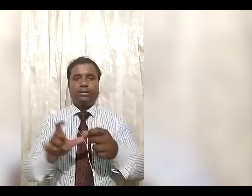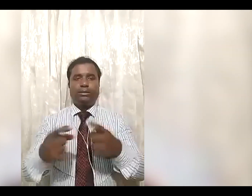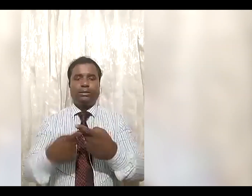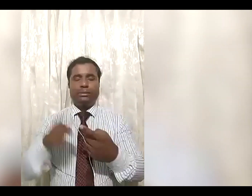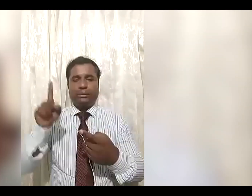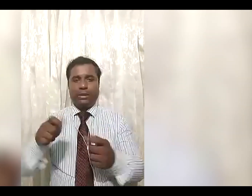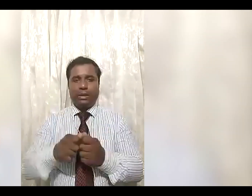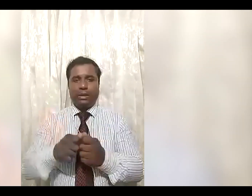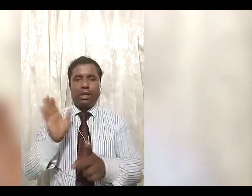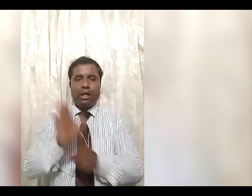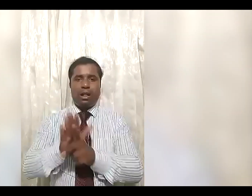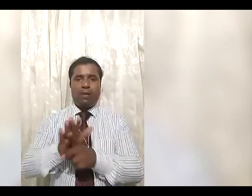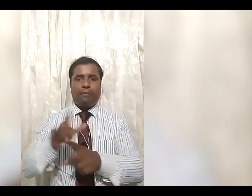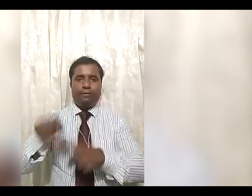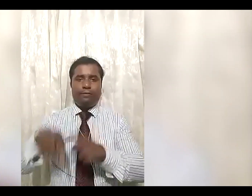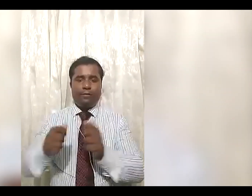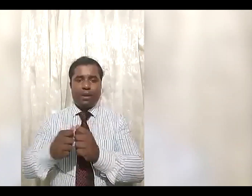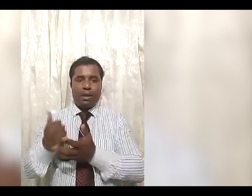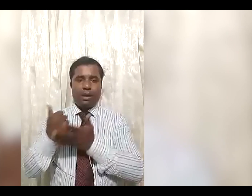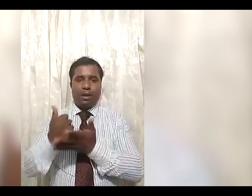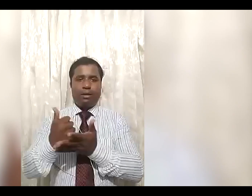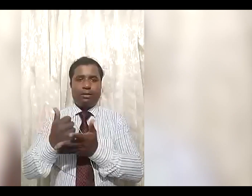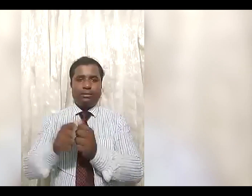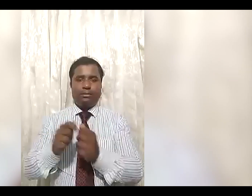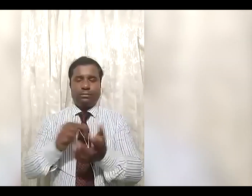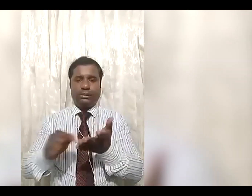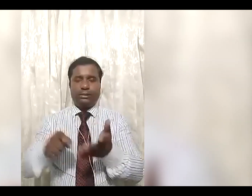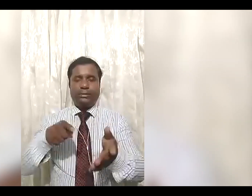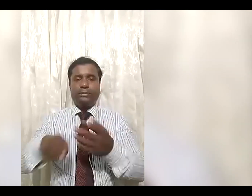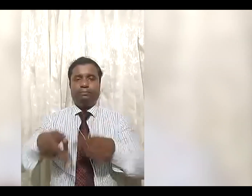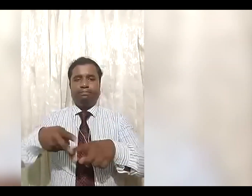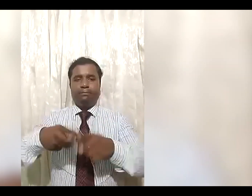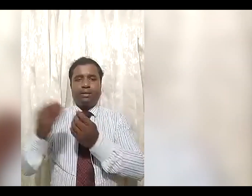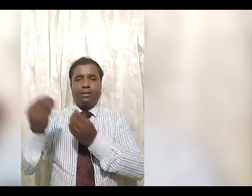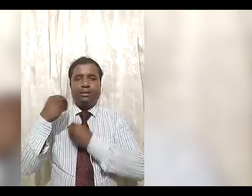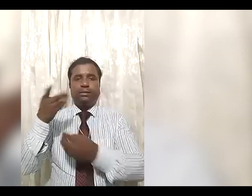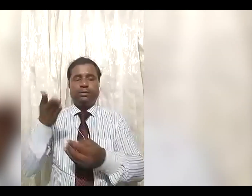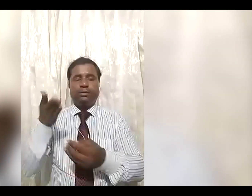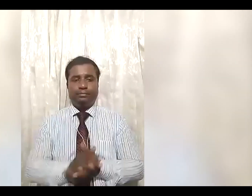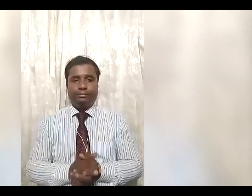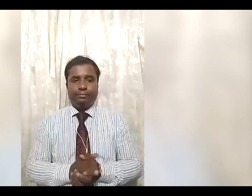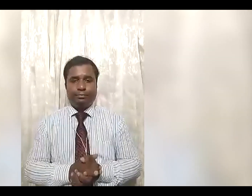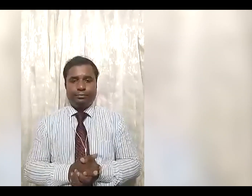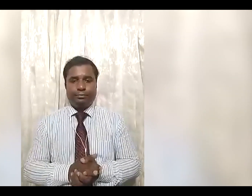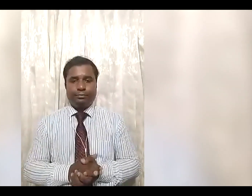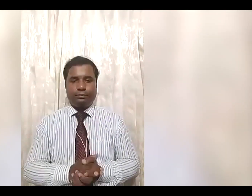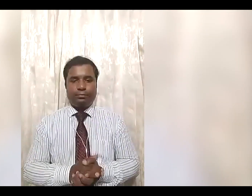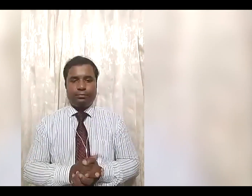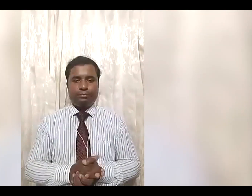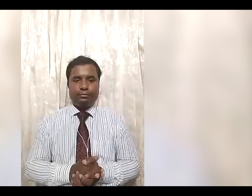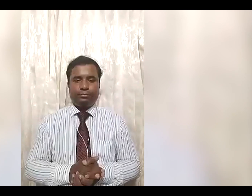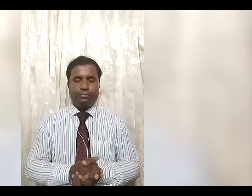systems, the number is probably actually higher than that 15% estimate. But to go back to the implementation and